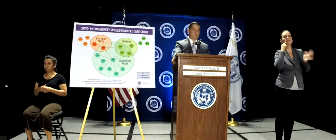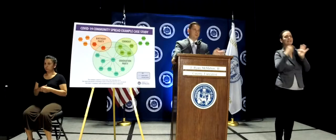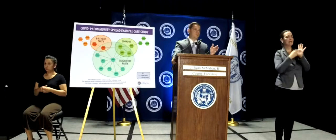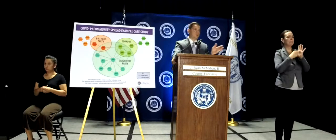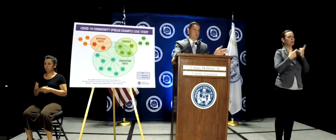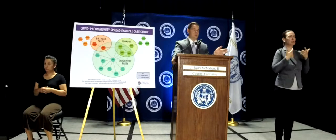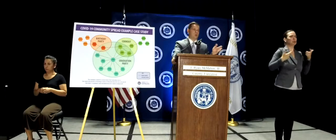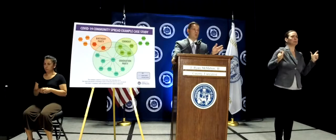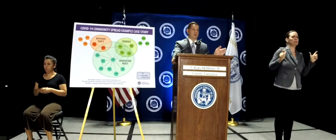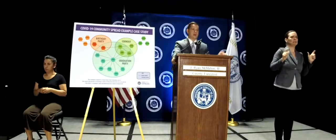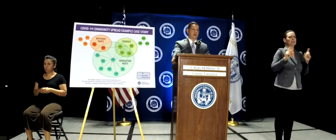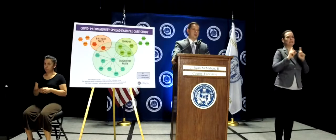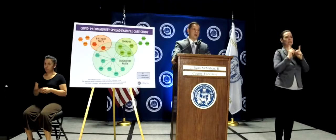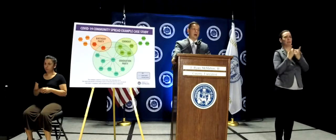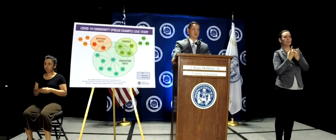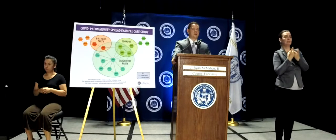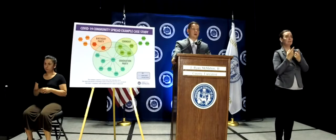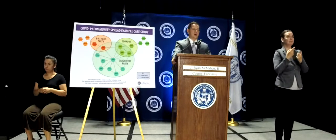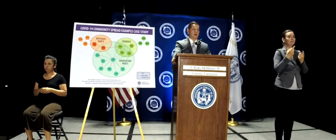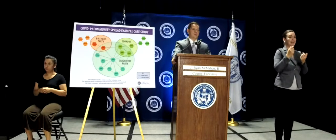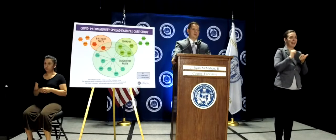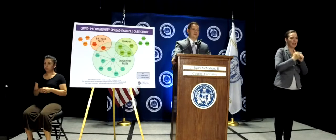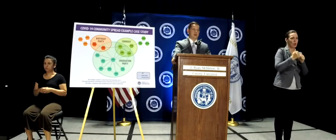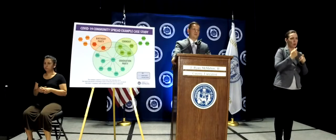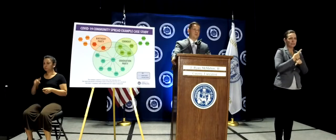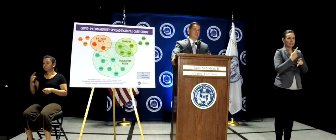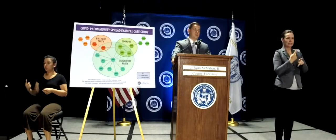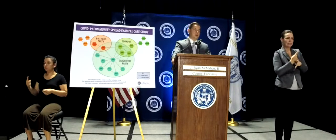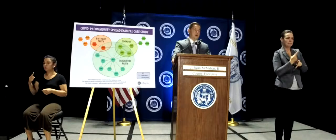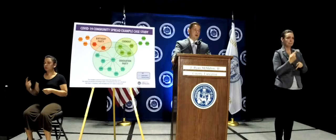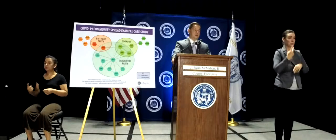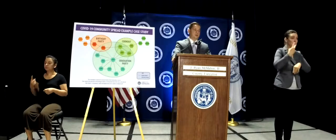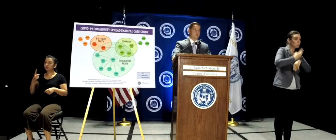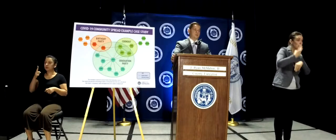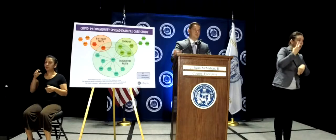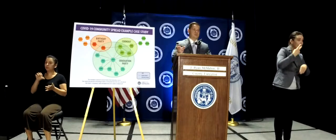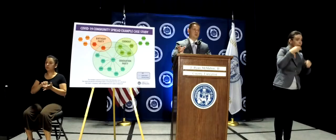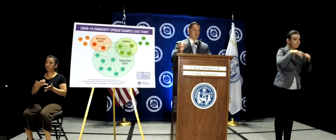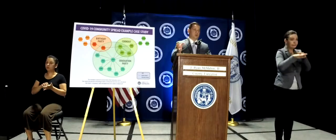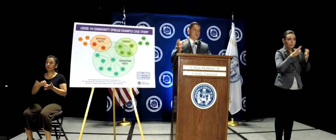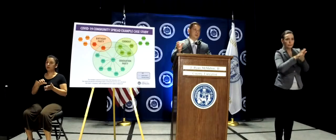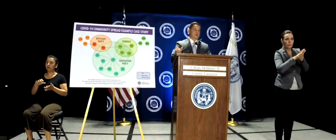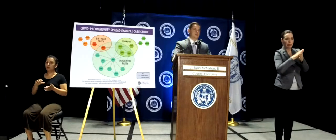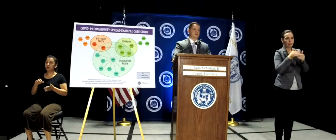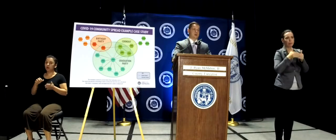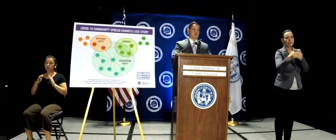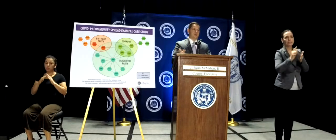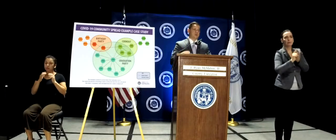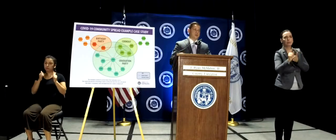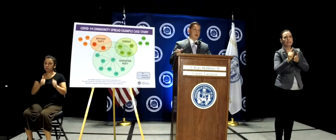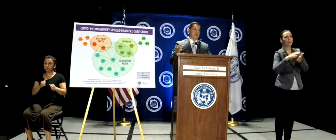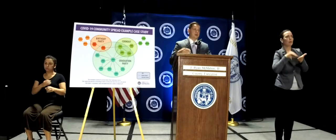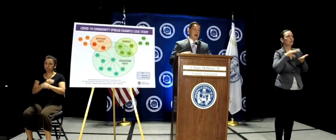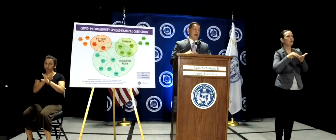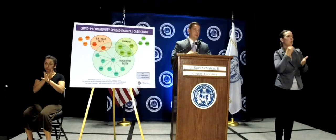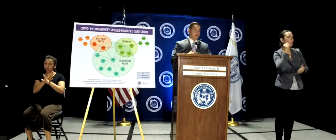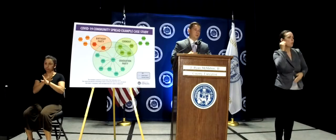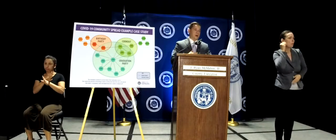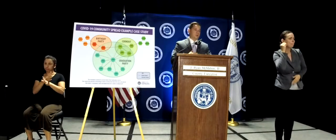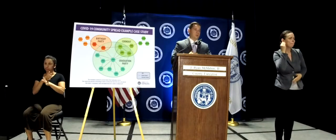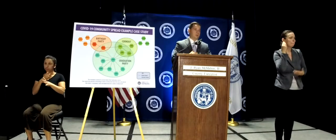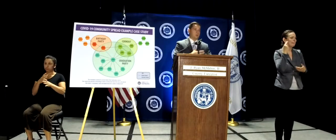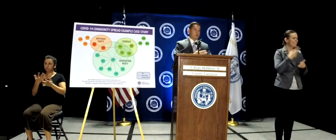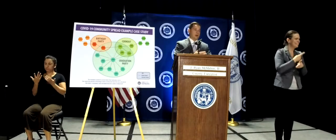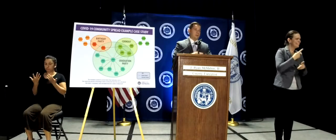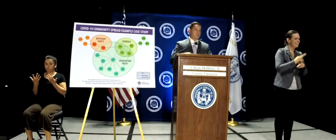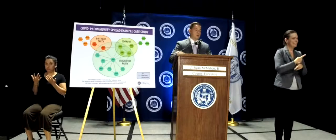learning and work that in or not, based off of the physical real estate? So these are all things that I learned